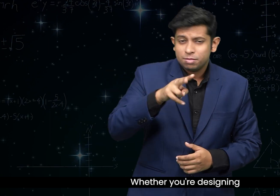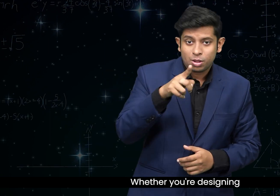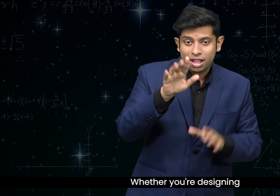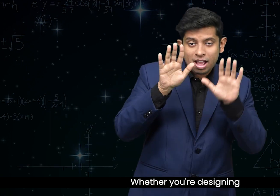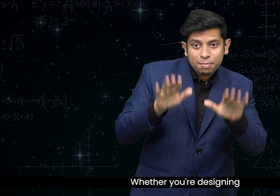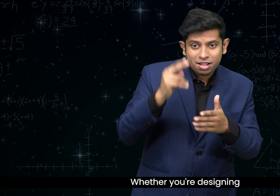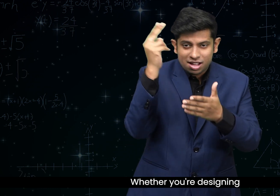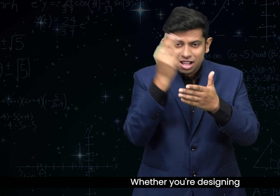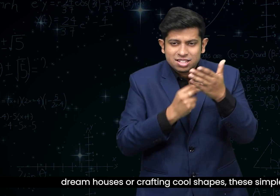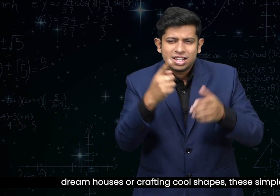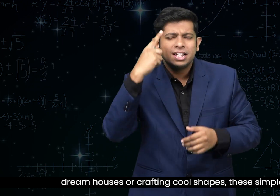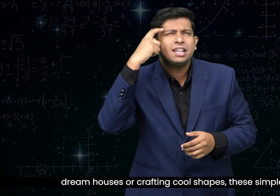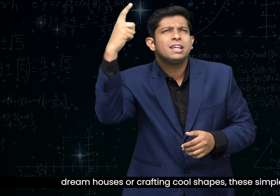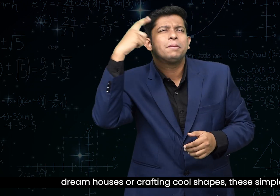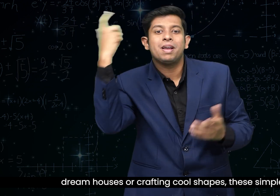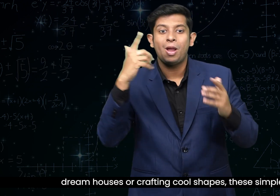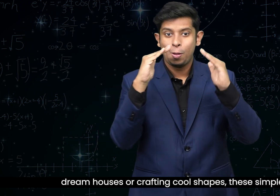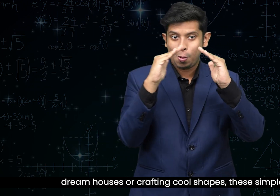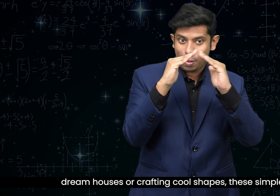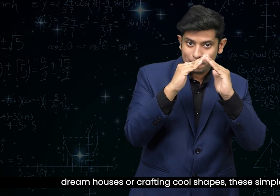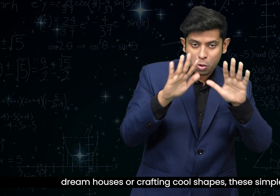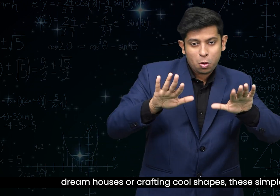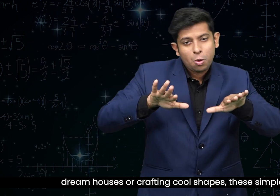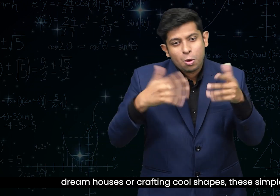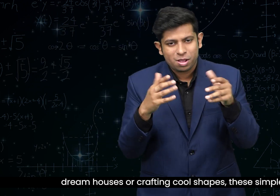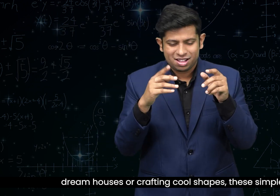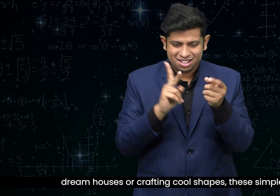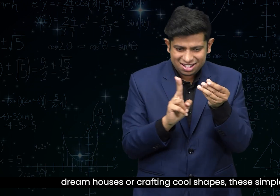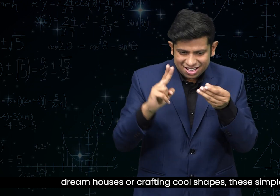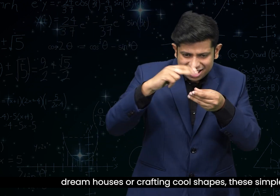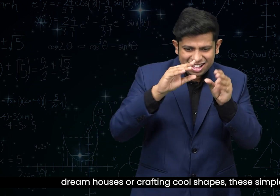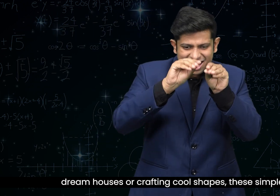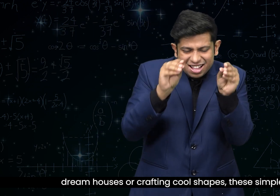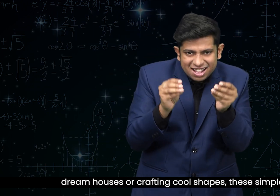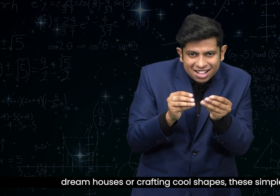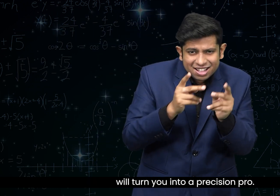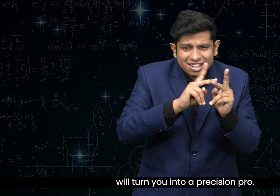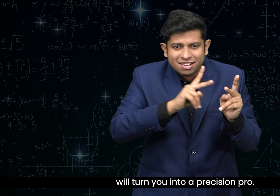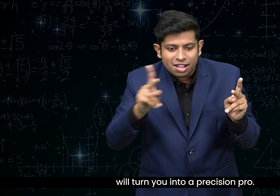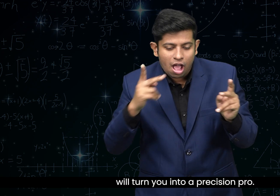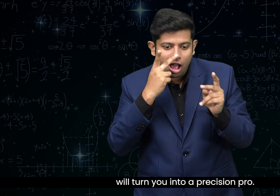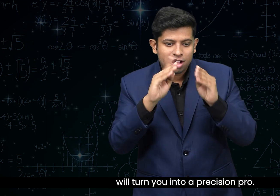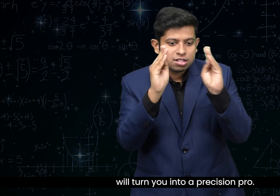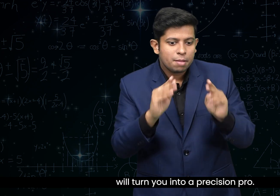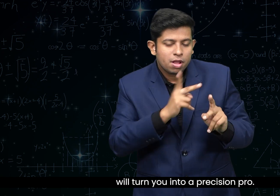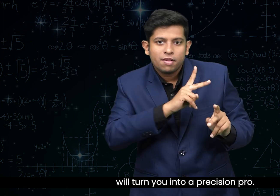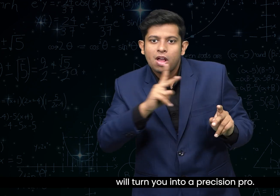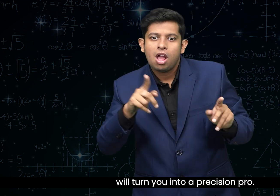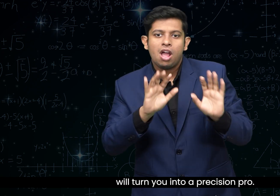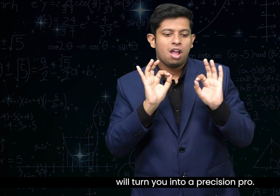Whether you are designing dream houses or crafting cool shapes, these simple steps will turn you into a precision pro.